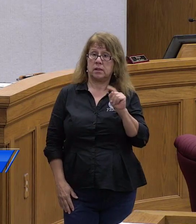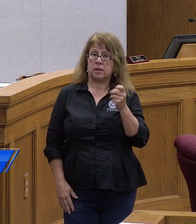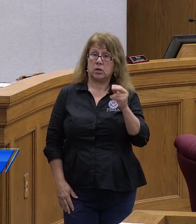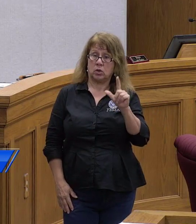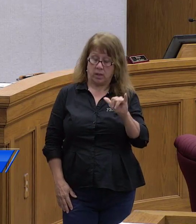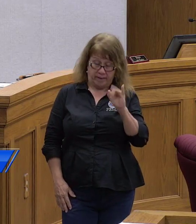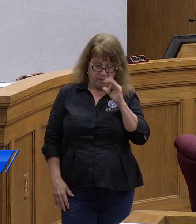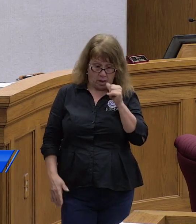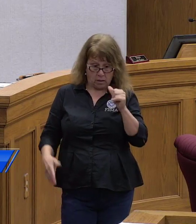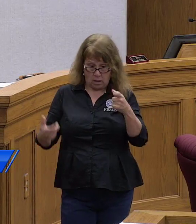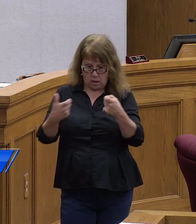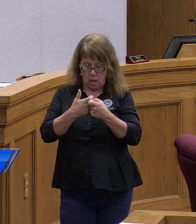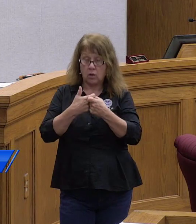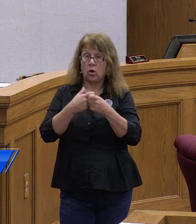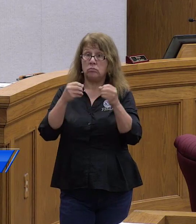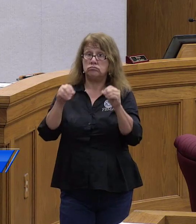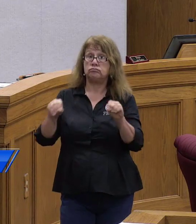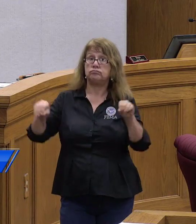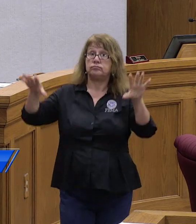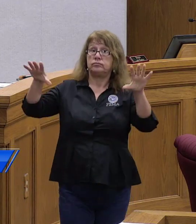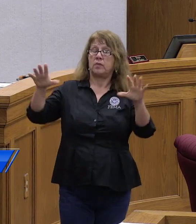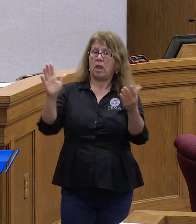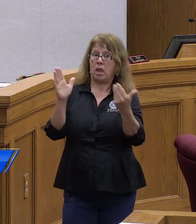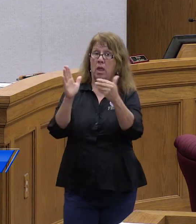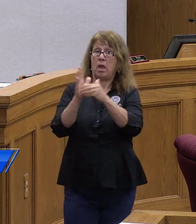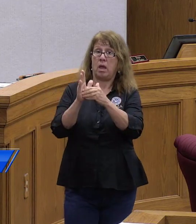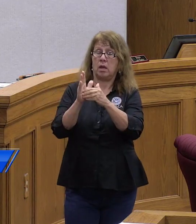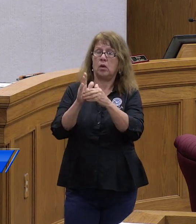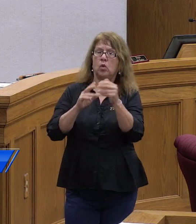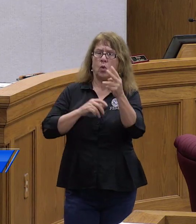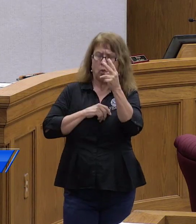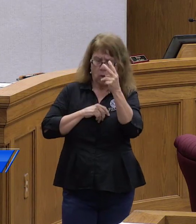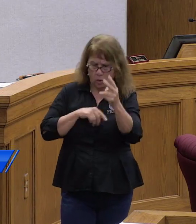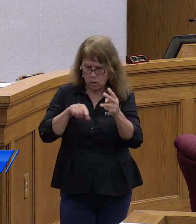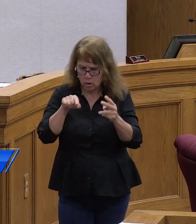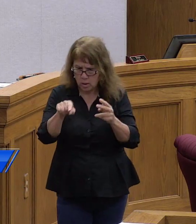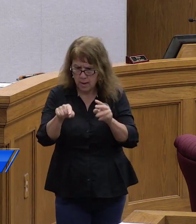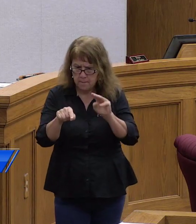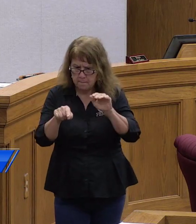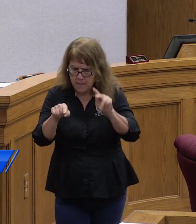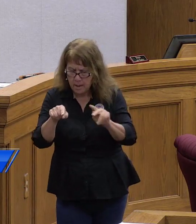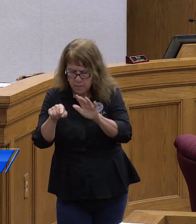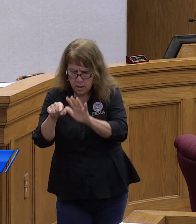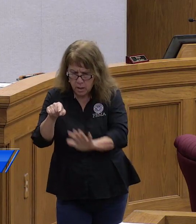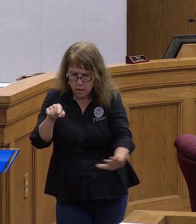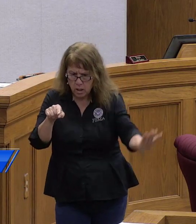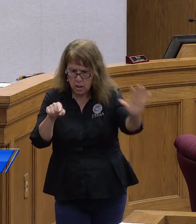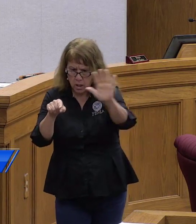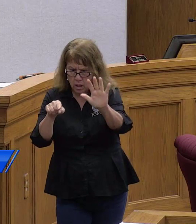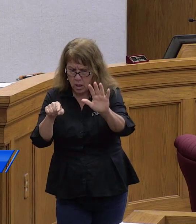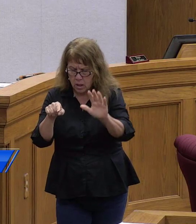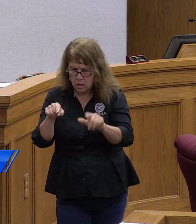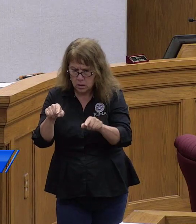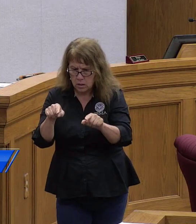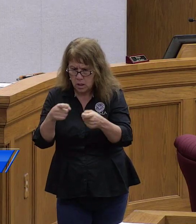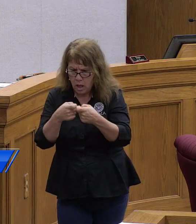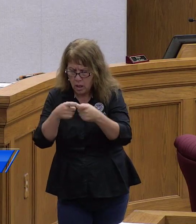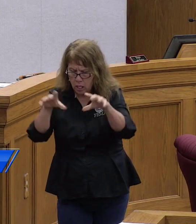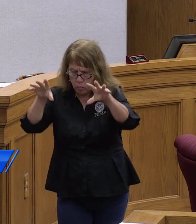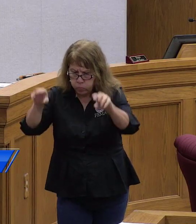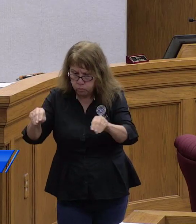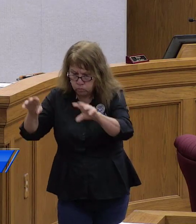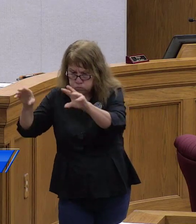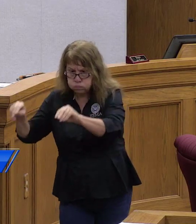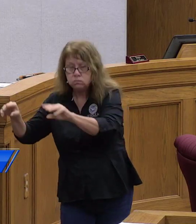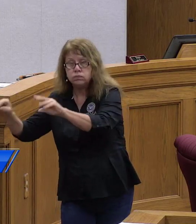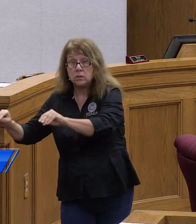to us. We may already know. You can look at the view outage map, and if you see something widespread in your neighborhood, it's been